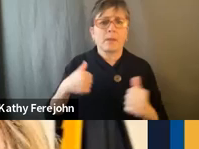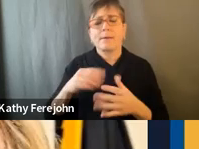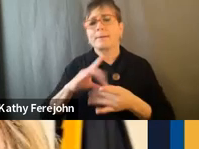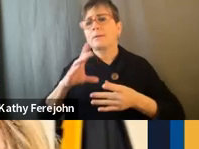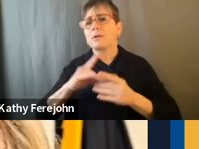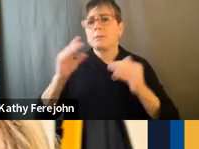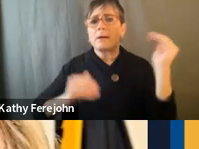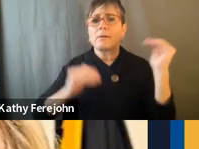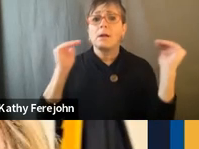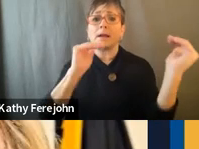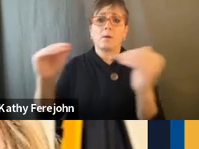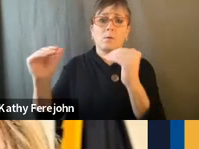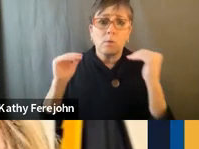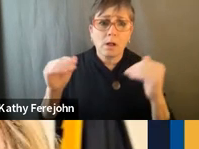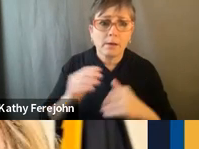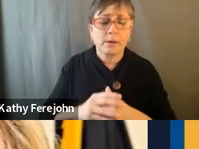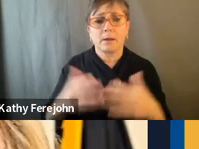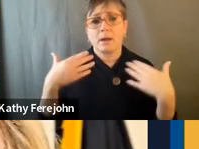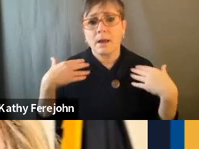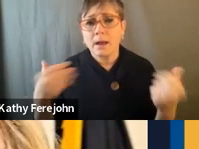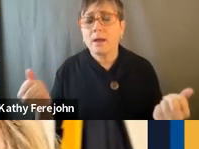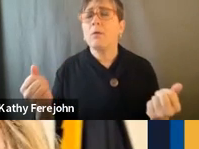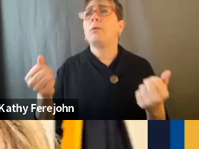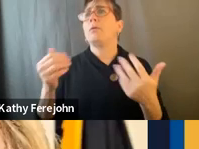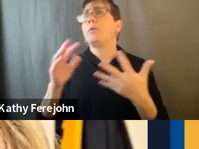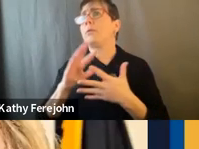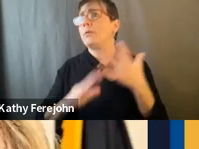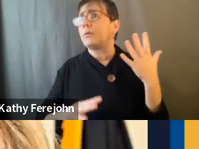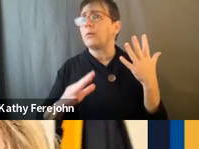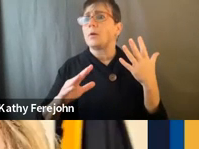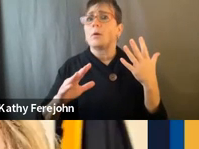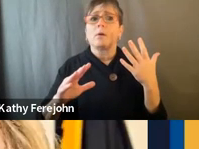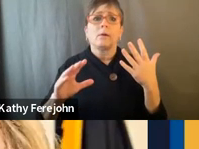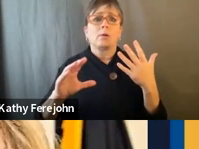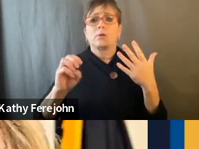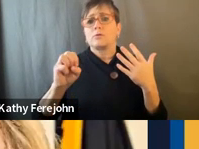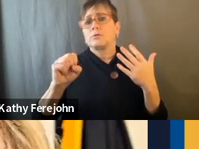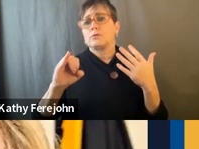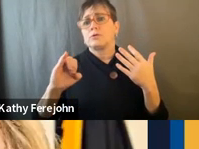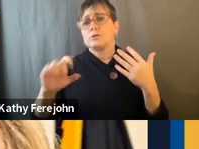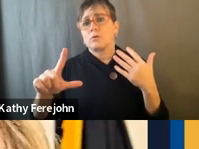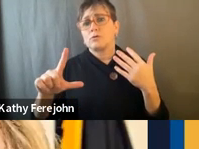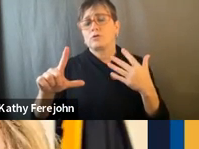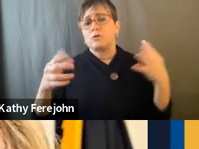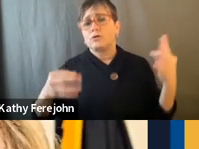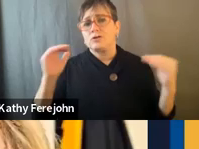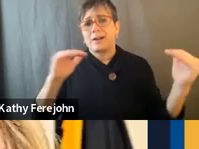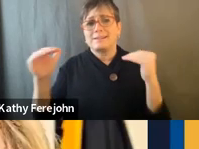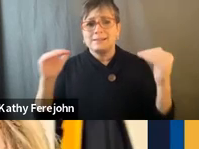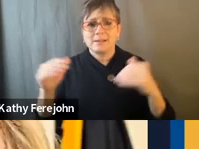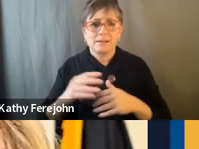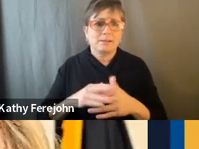about pandemic, we talk about health, we talk about social justice, we talk about vaccine